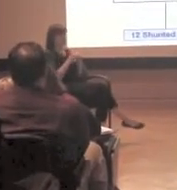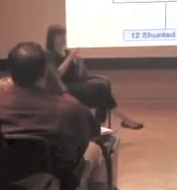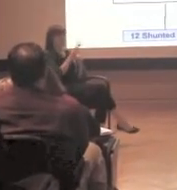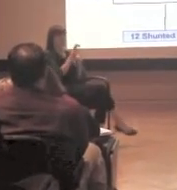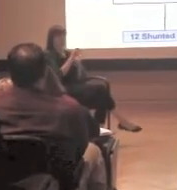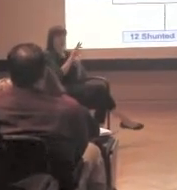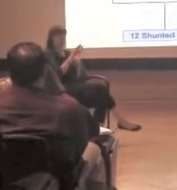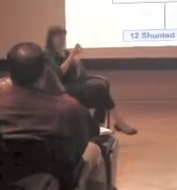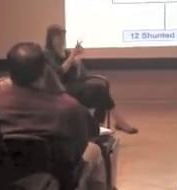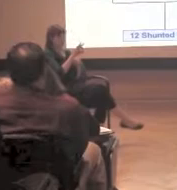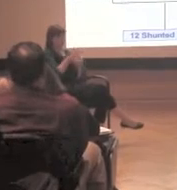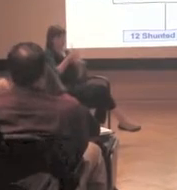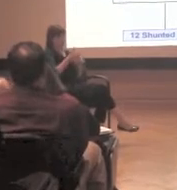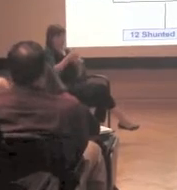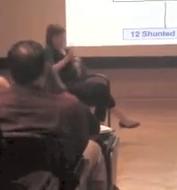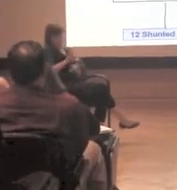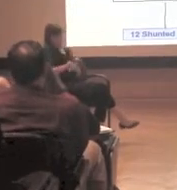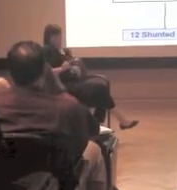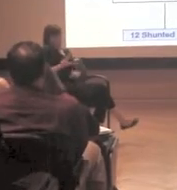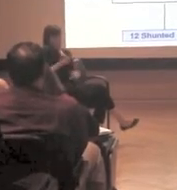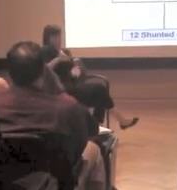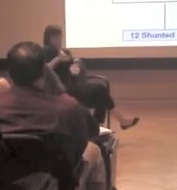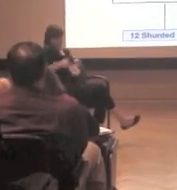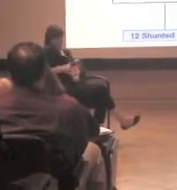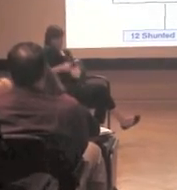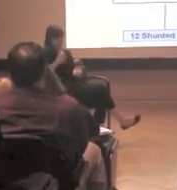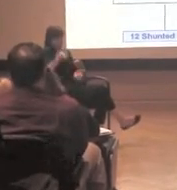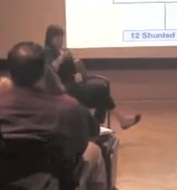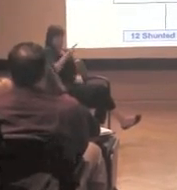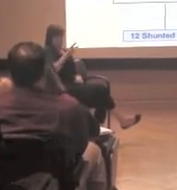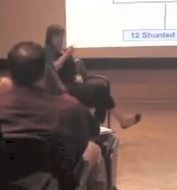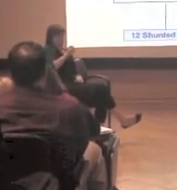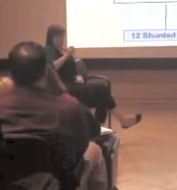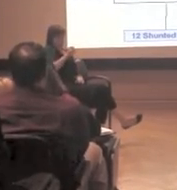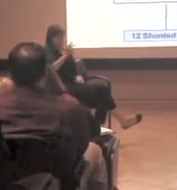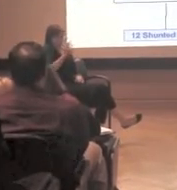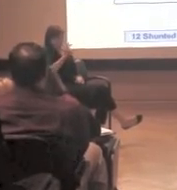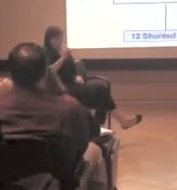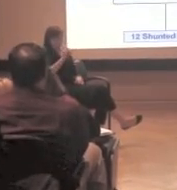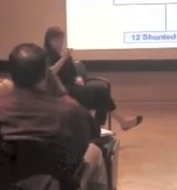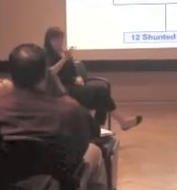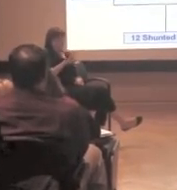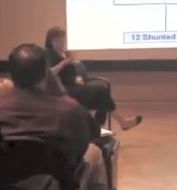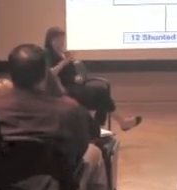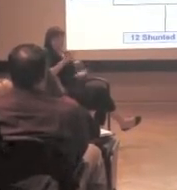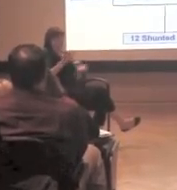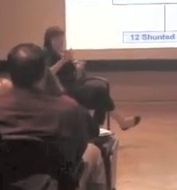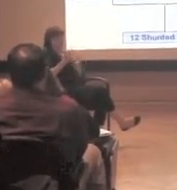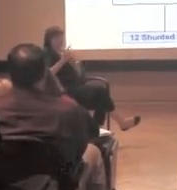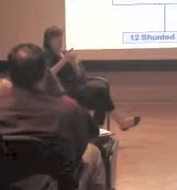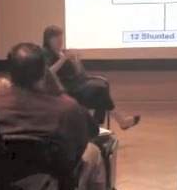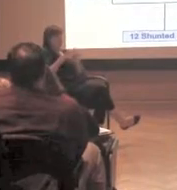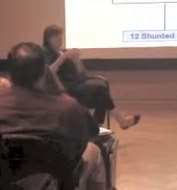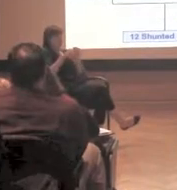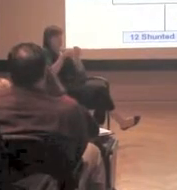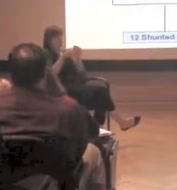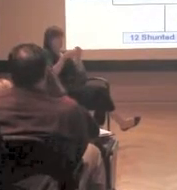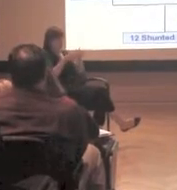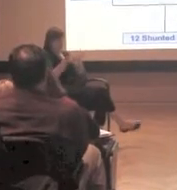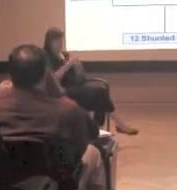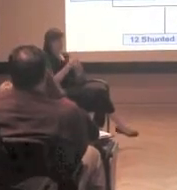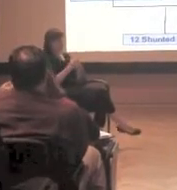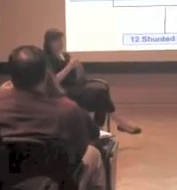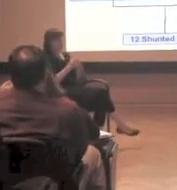done 3,000, and then some of us doing 40 to 50, and doing more and more each week. So